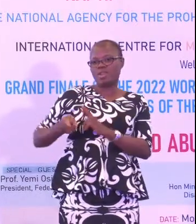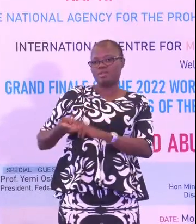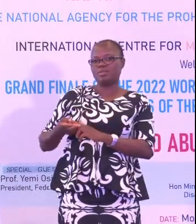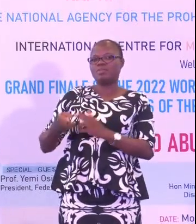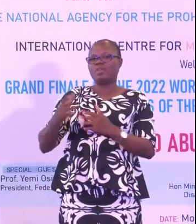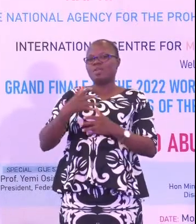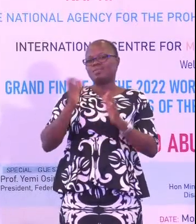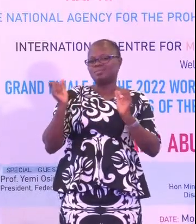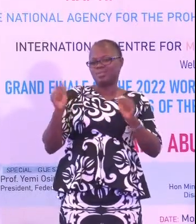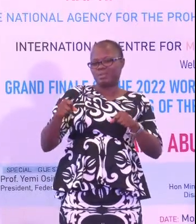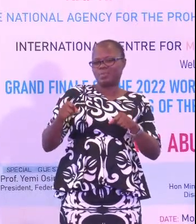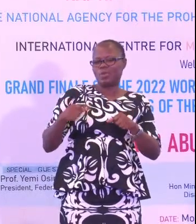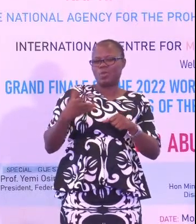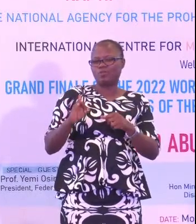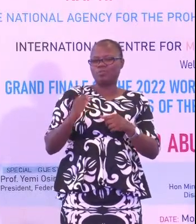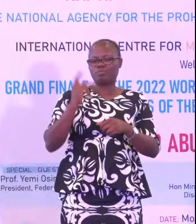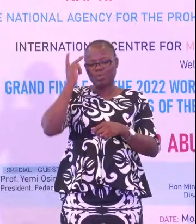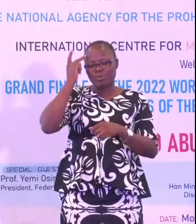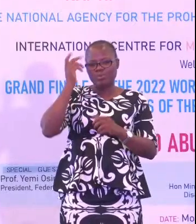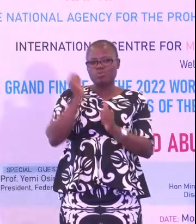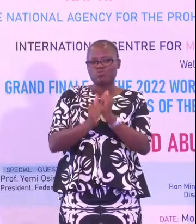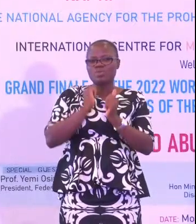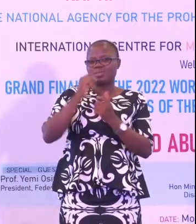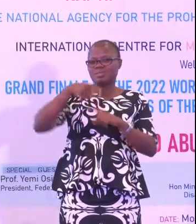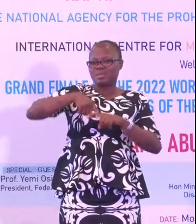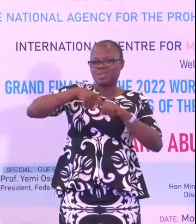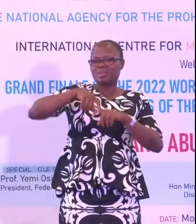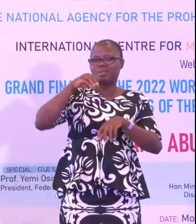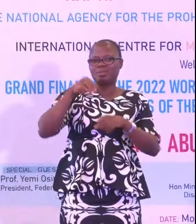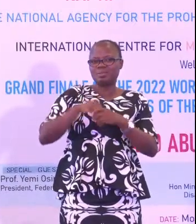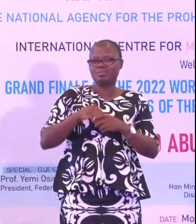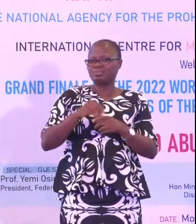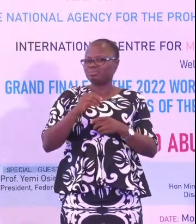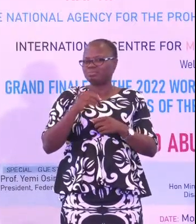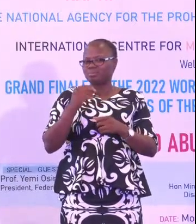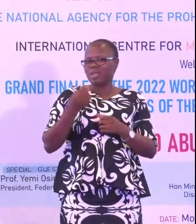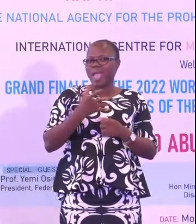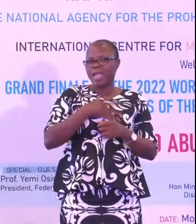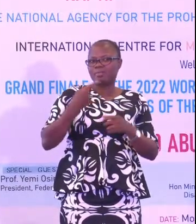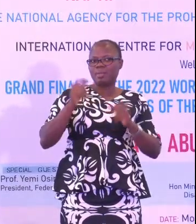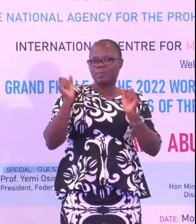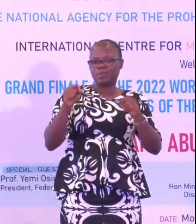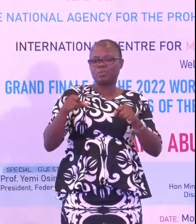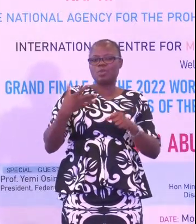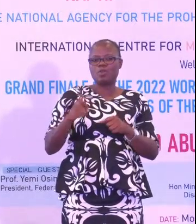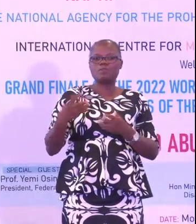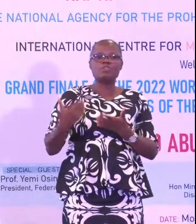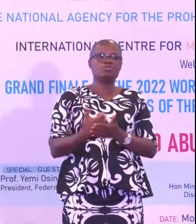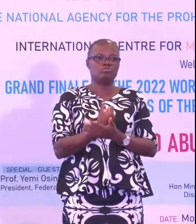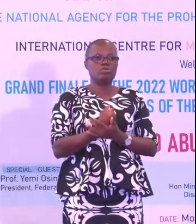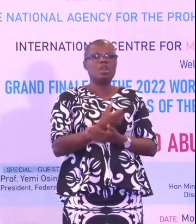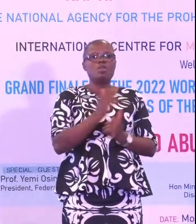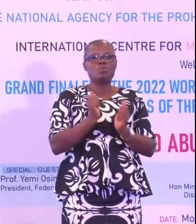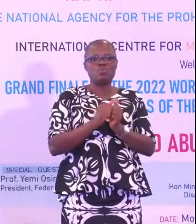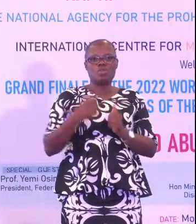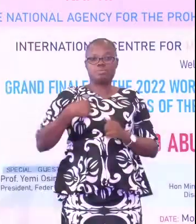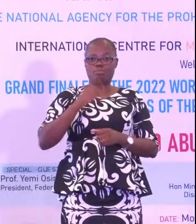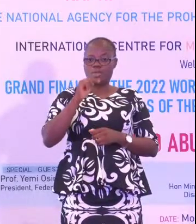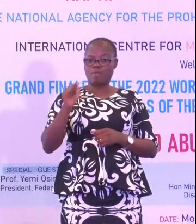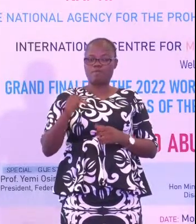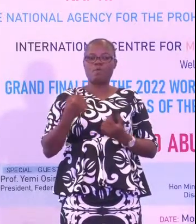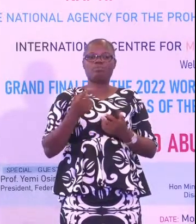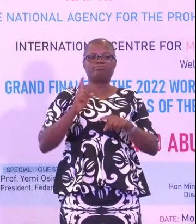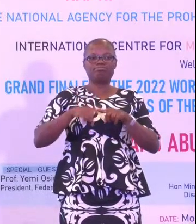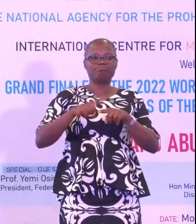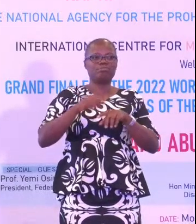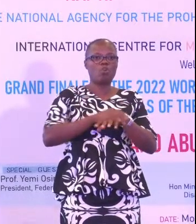stability of old with its lingering inadequacies and the possibilities of the new. We therefore rely on